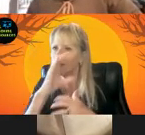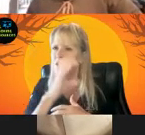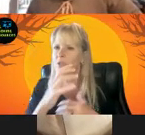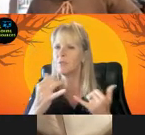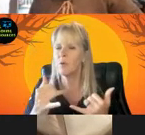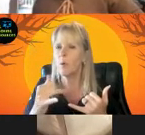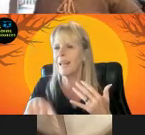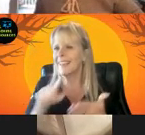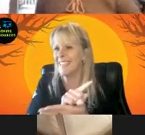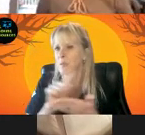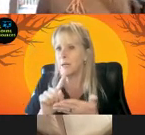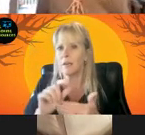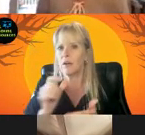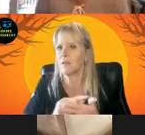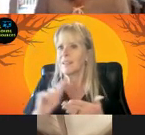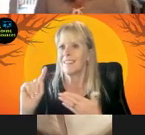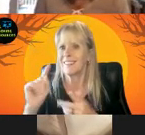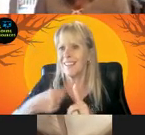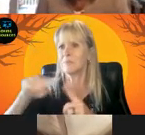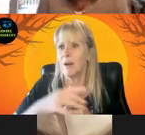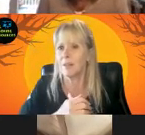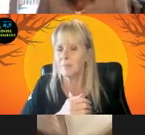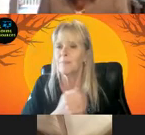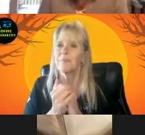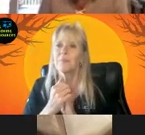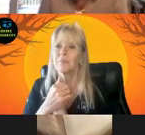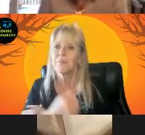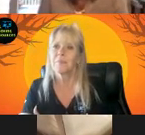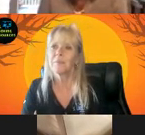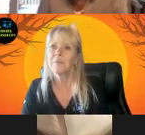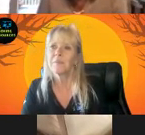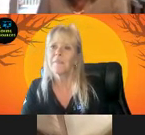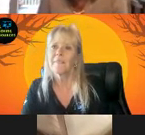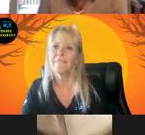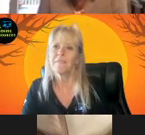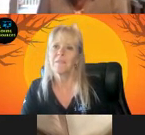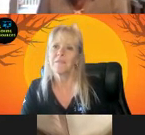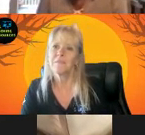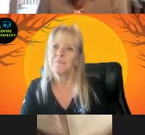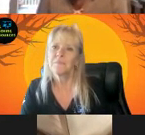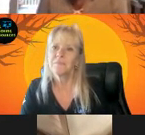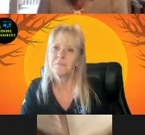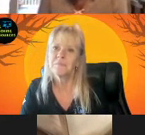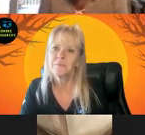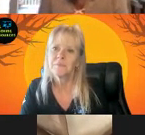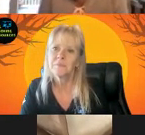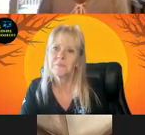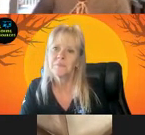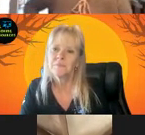What would you be searching for, like, this week or next month? I was a